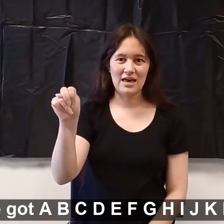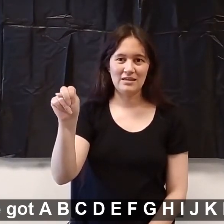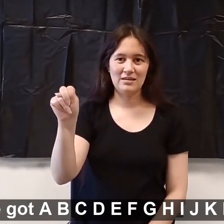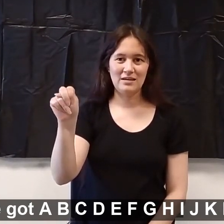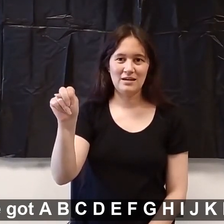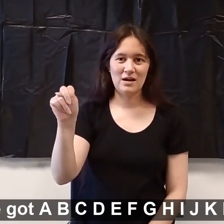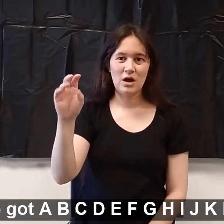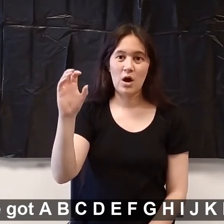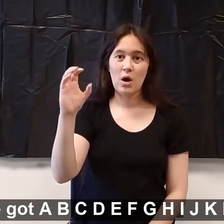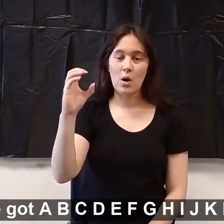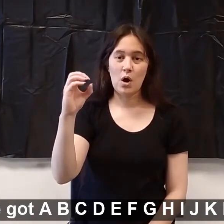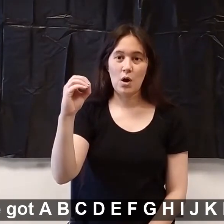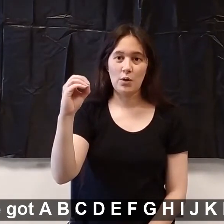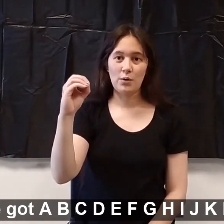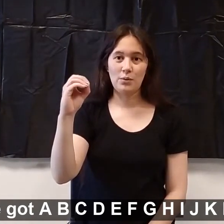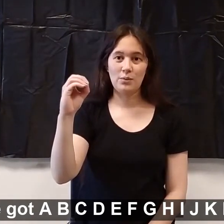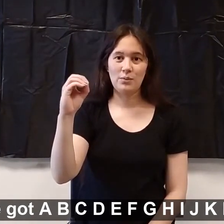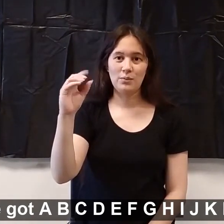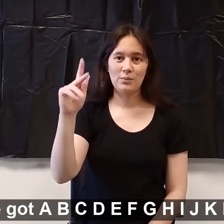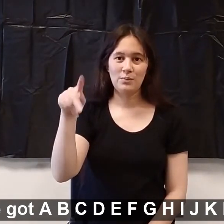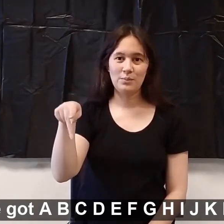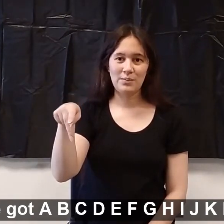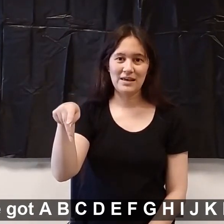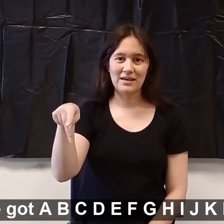N, O, P,